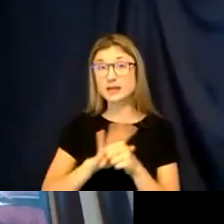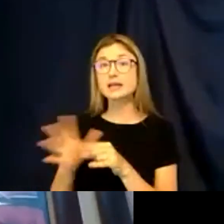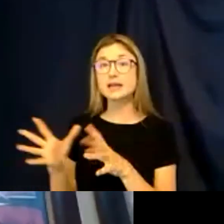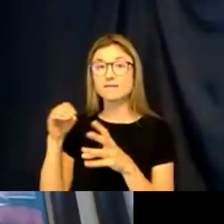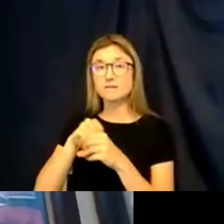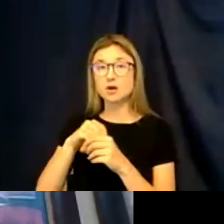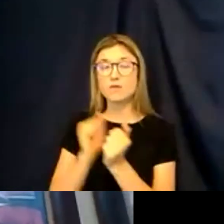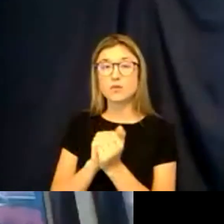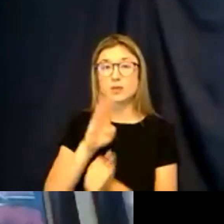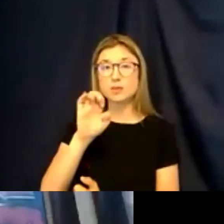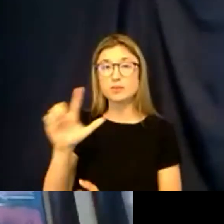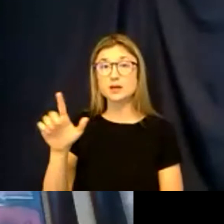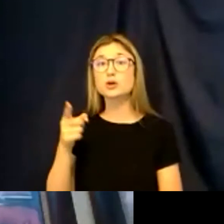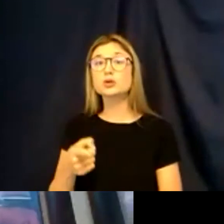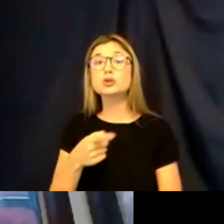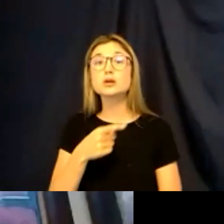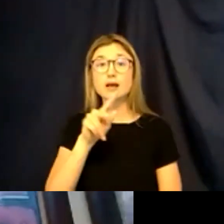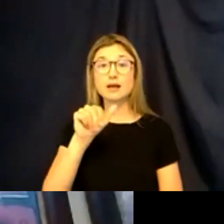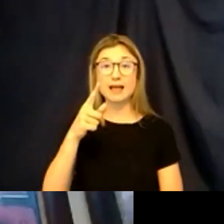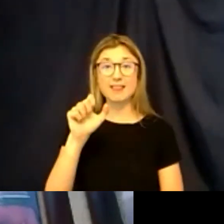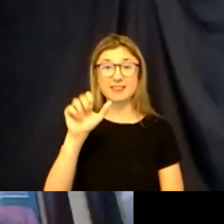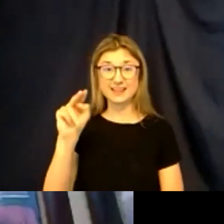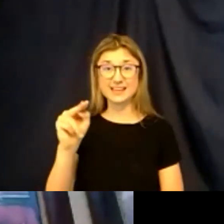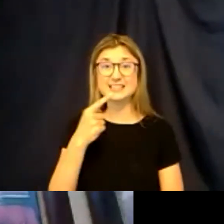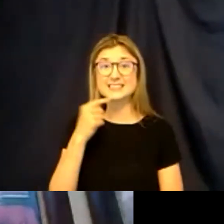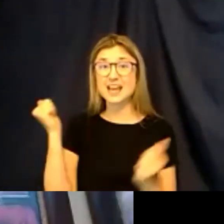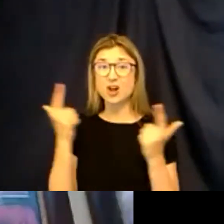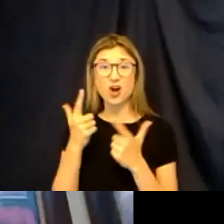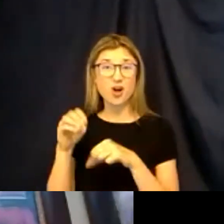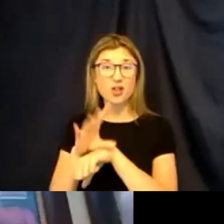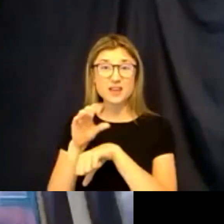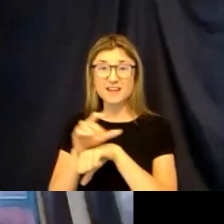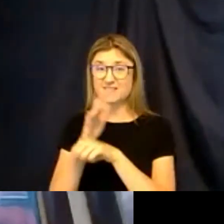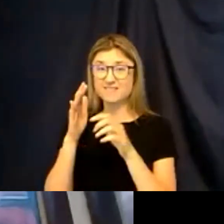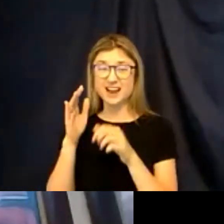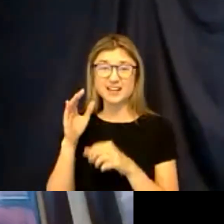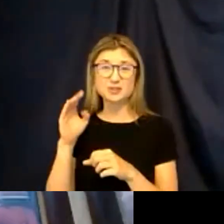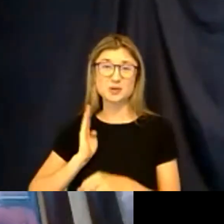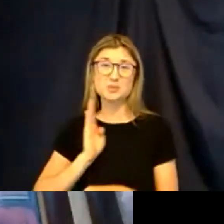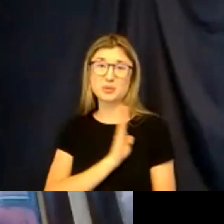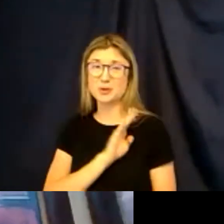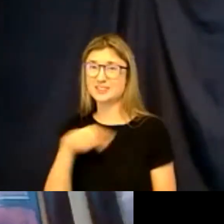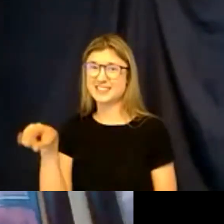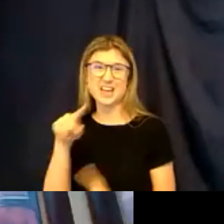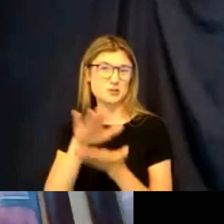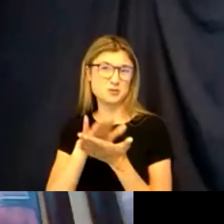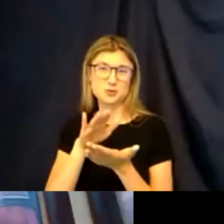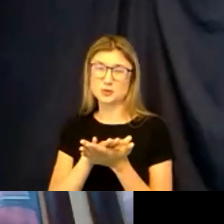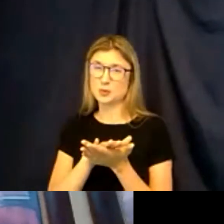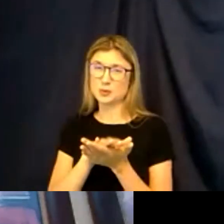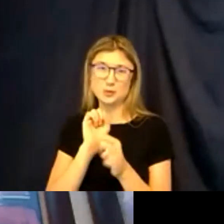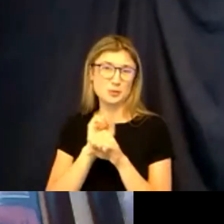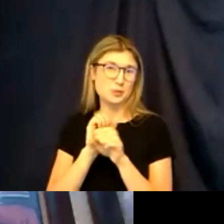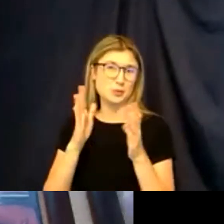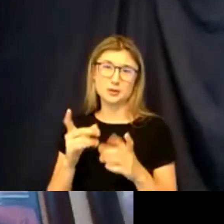sped advisory committee boards, to her knowledge, are just school administration. And when I questioned, you know, shouldn't their parents be